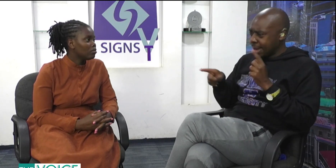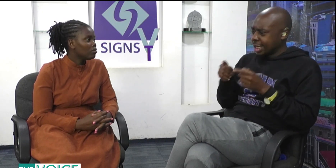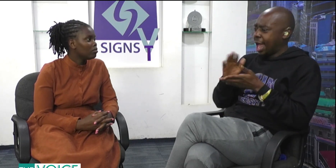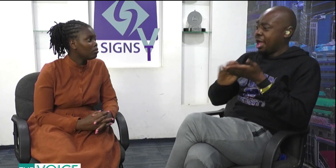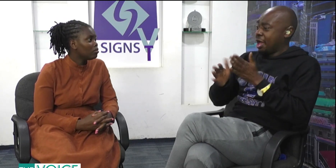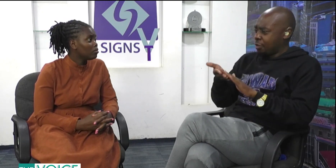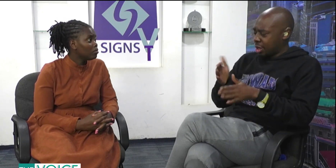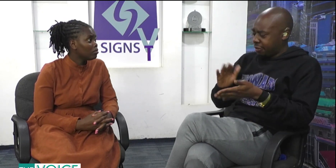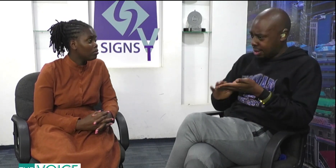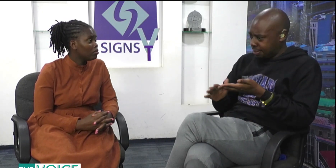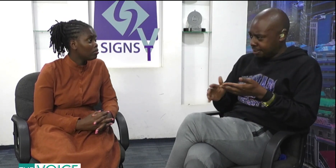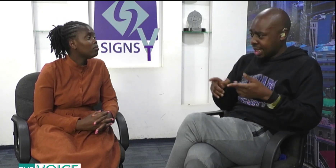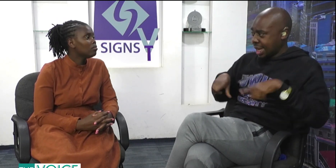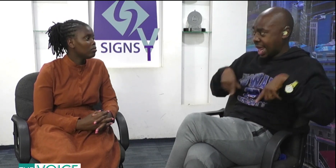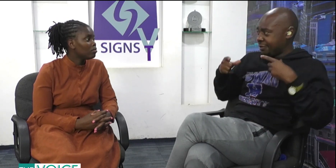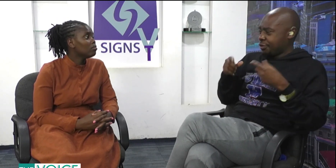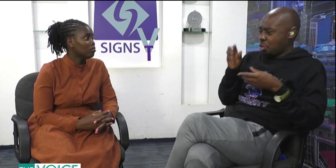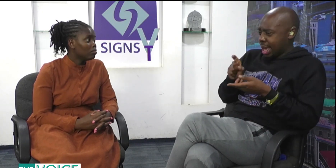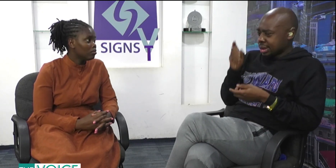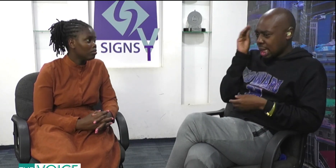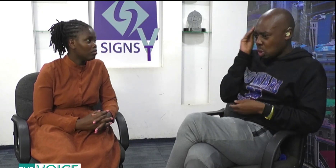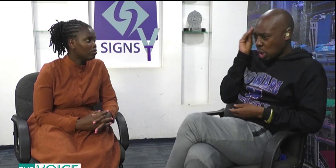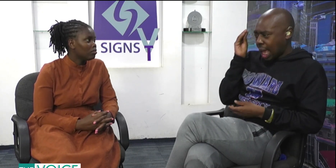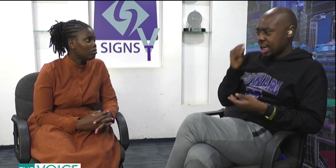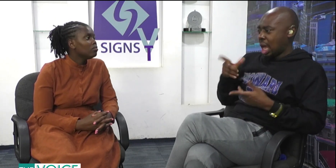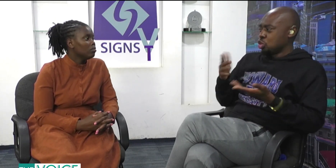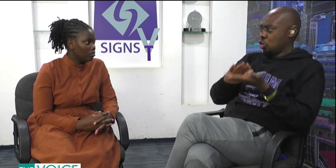and right now they're proud of me, and I forgave them,